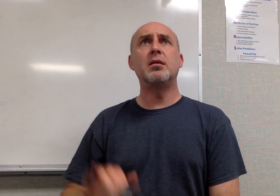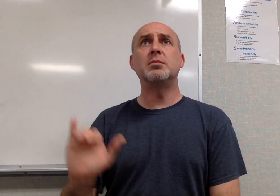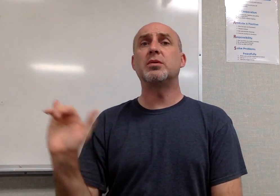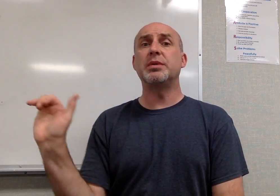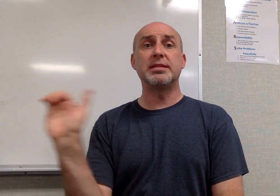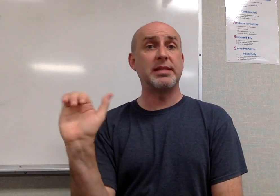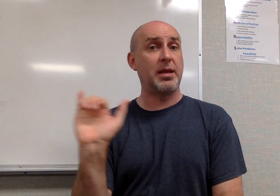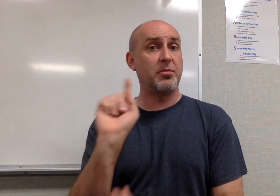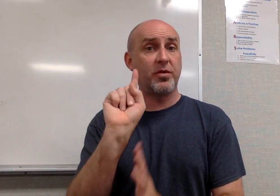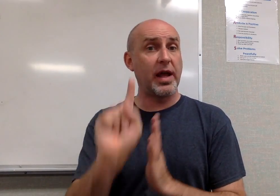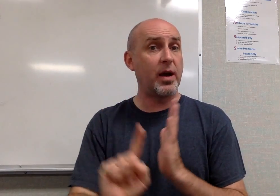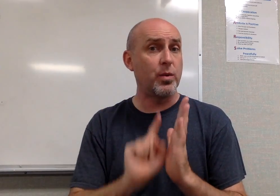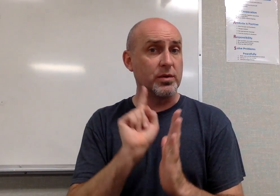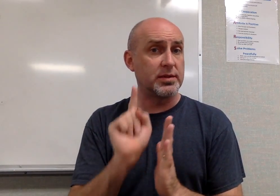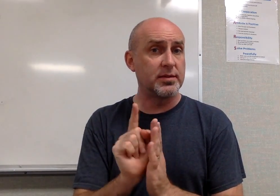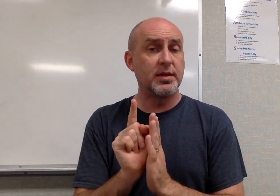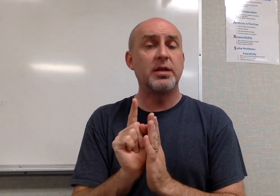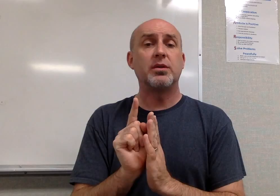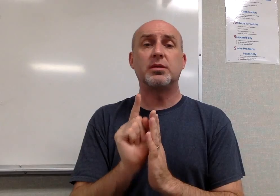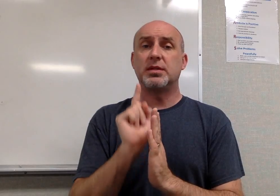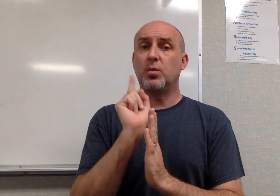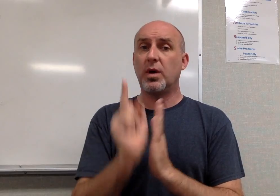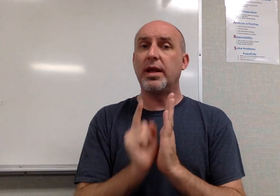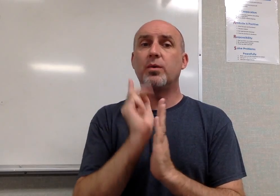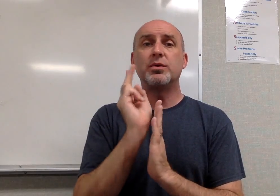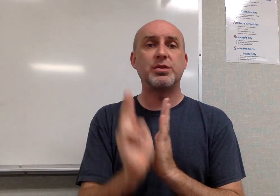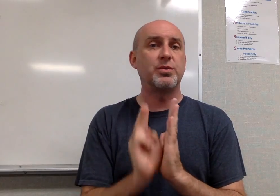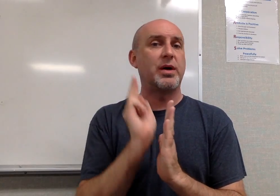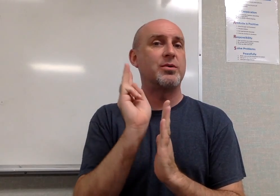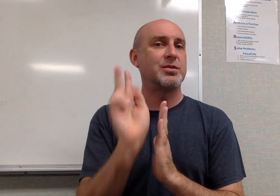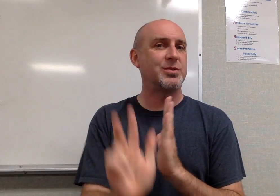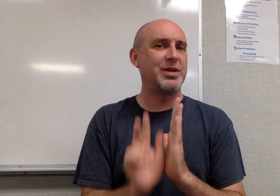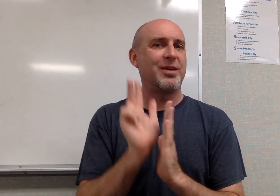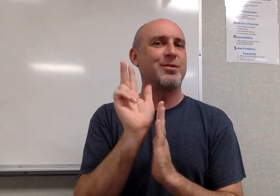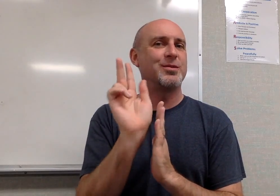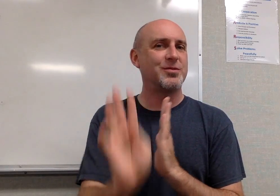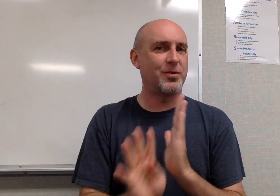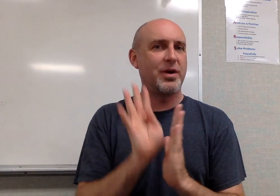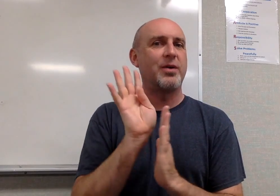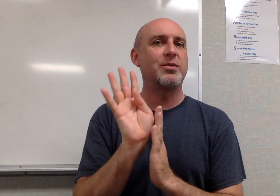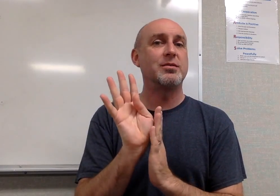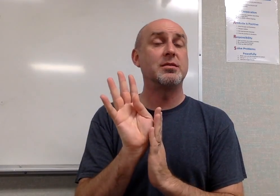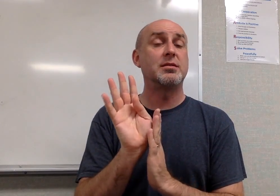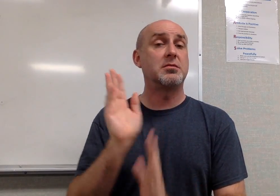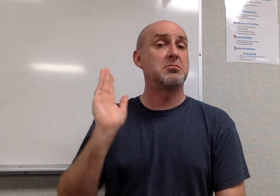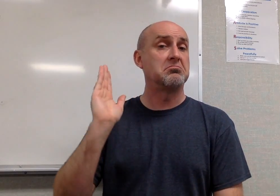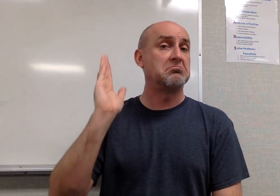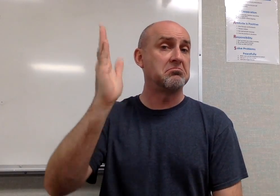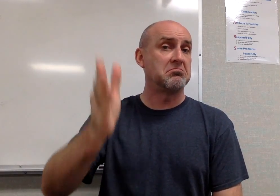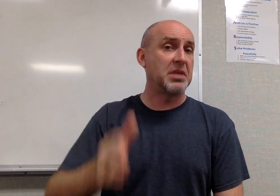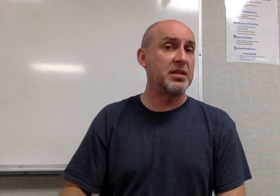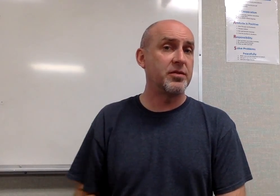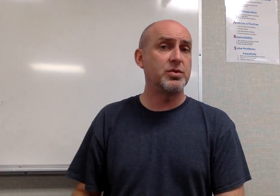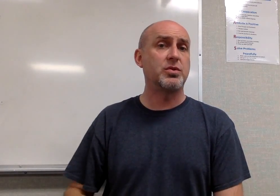It'll be the same for hours. You could say 1 hour, 2 hours, 3 hours, 4 hours in the future,